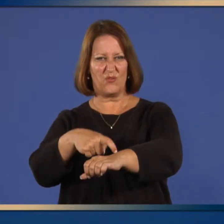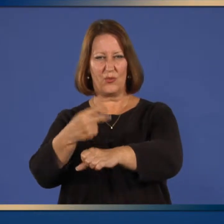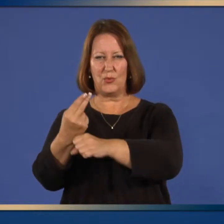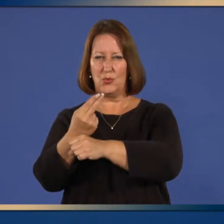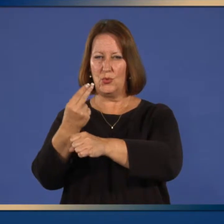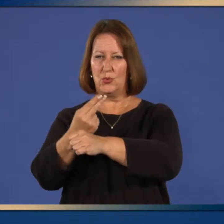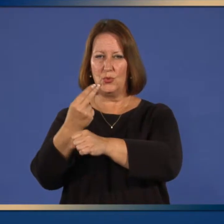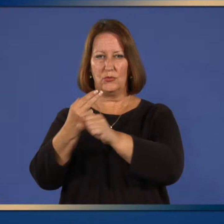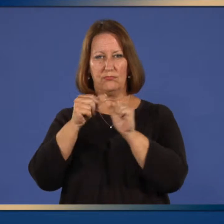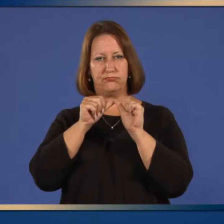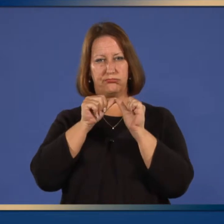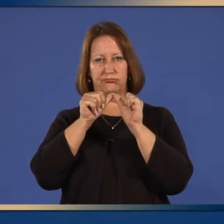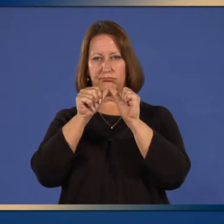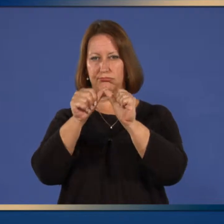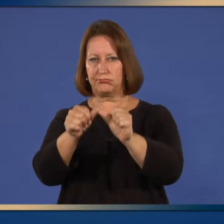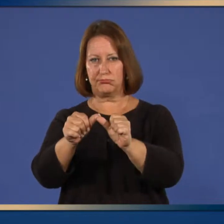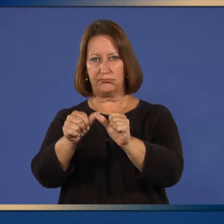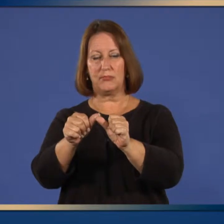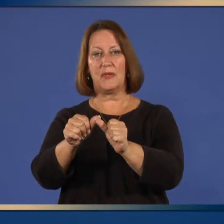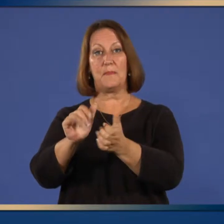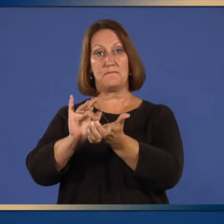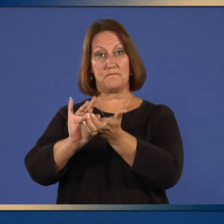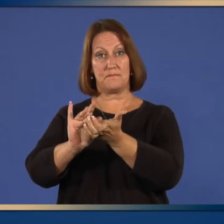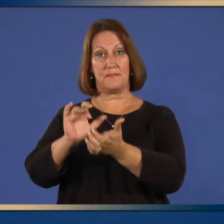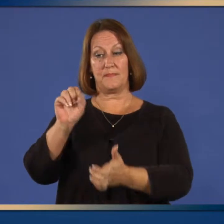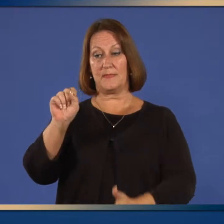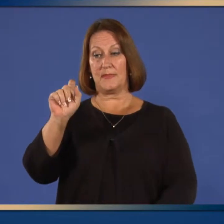such as MMR,